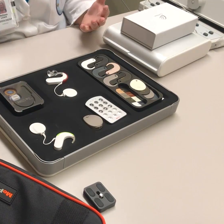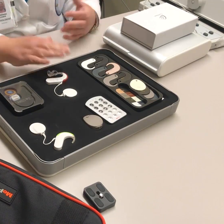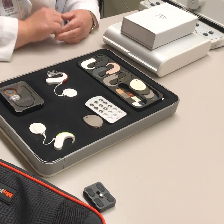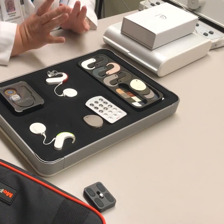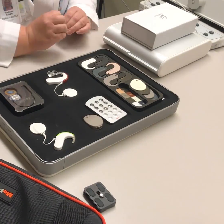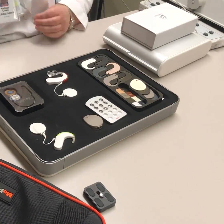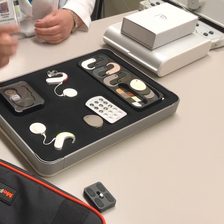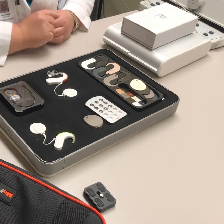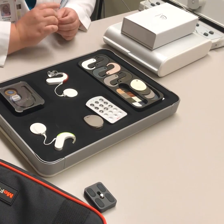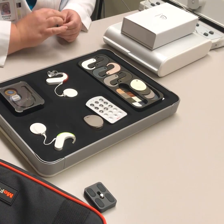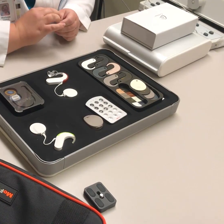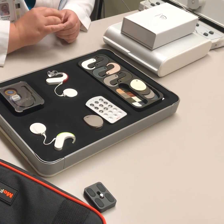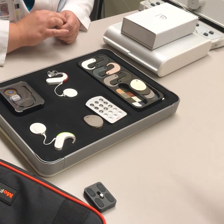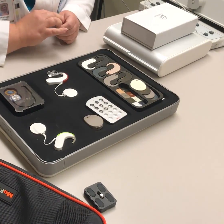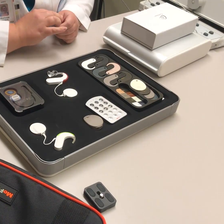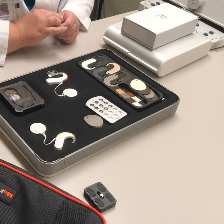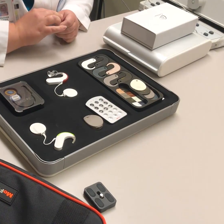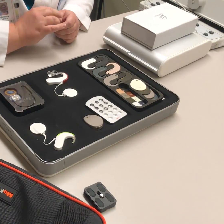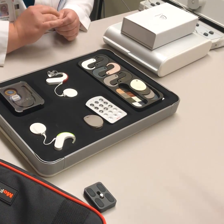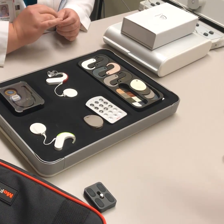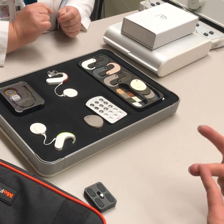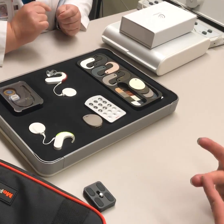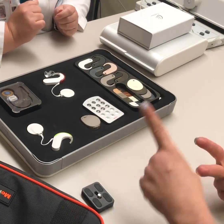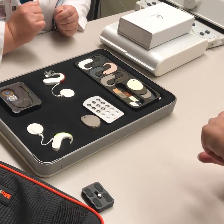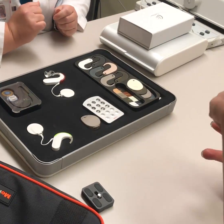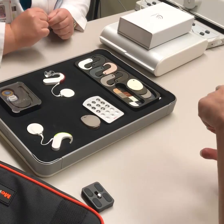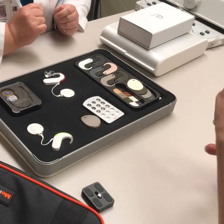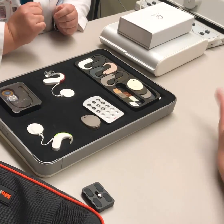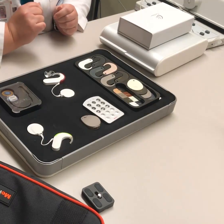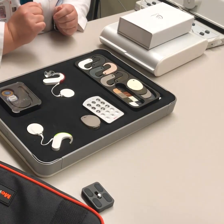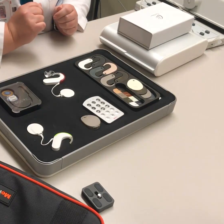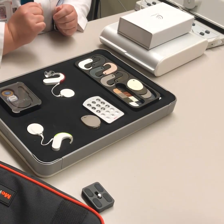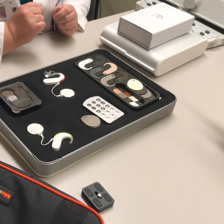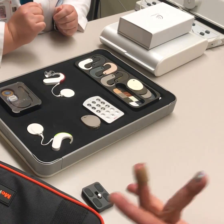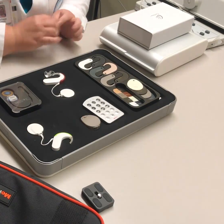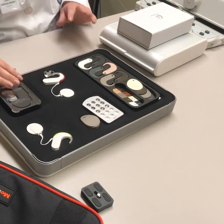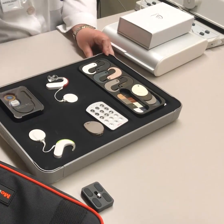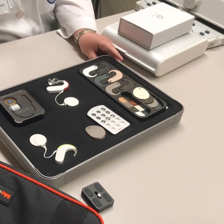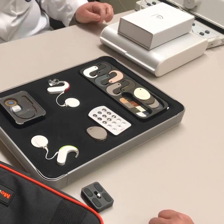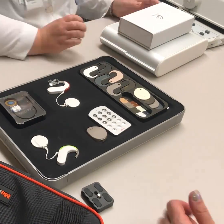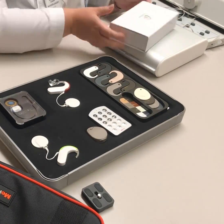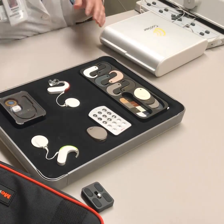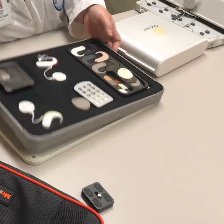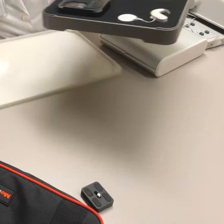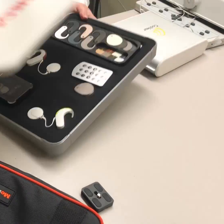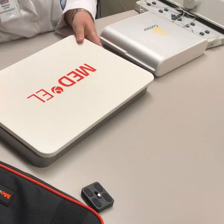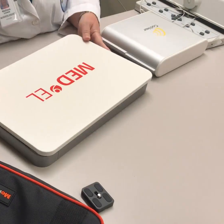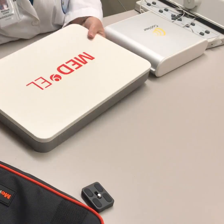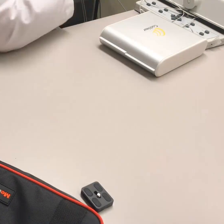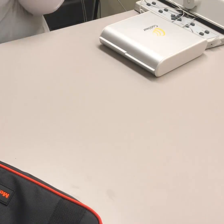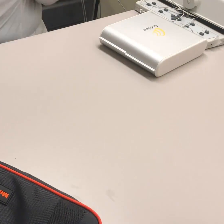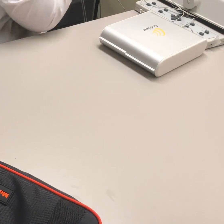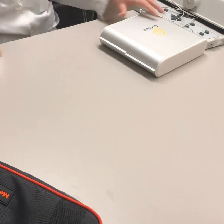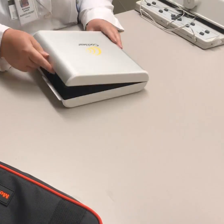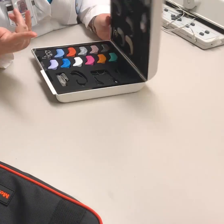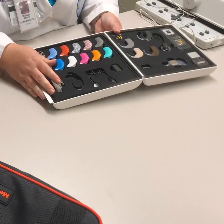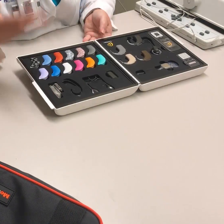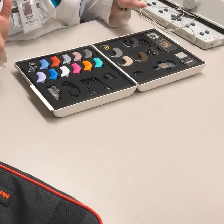There are 3 different brands of cochlear implant one can choose from, either Cochlear Americas, Advanced Bionics, or Med-L. And so